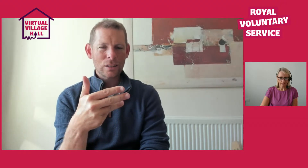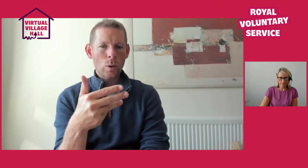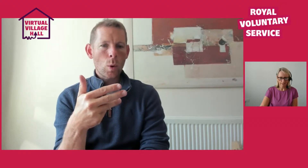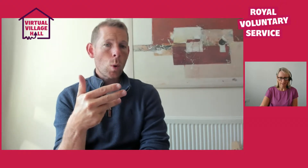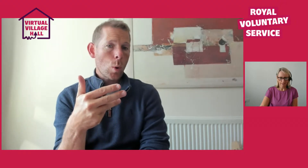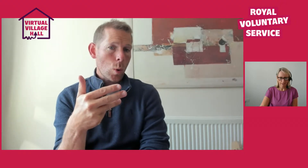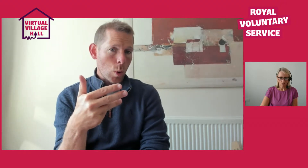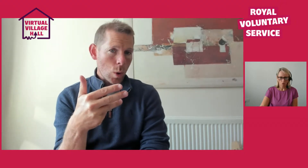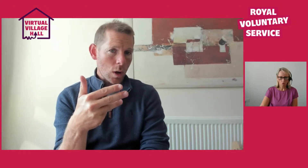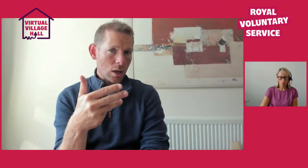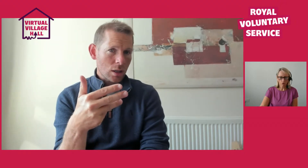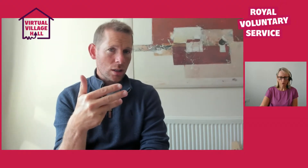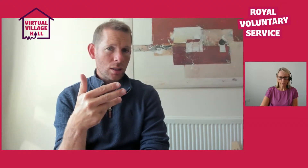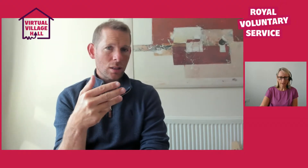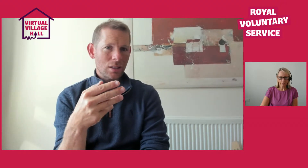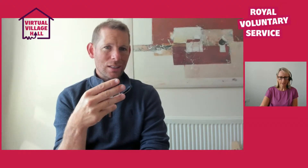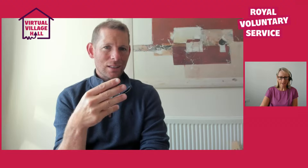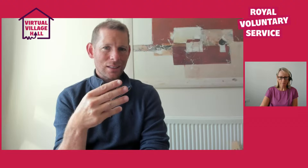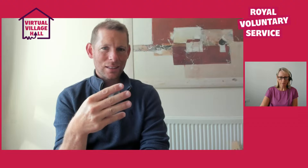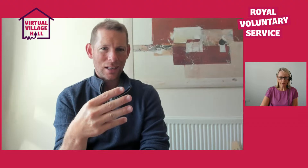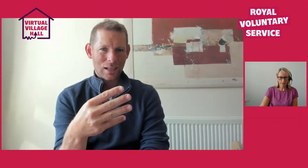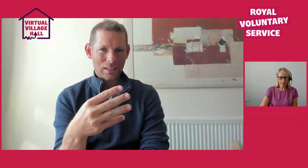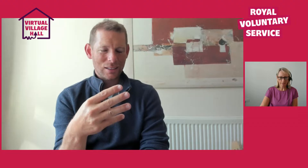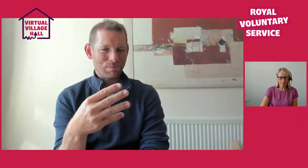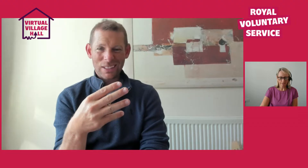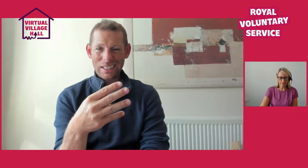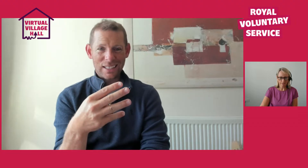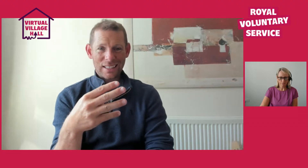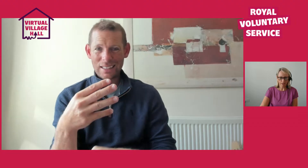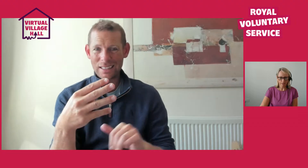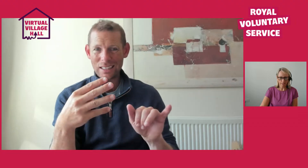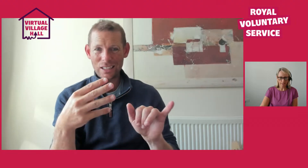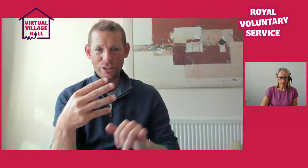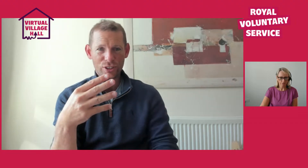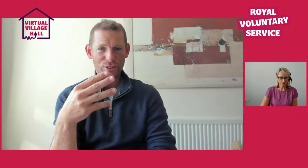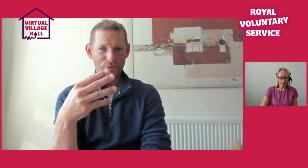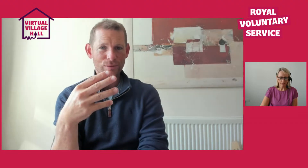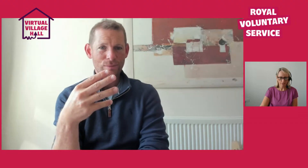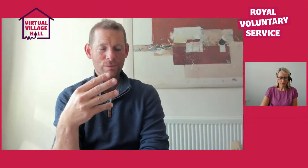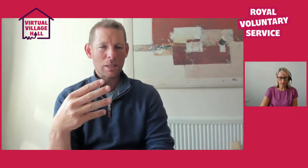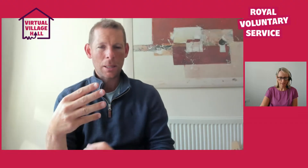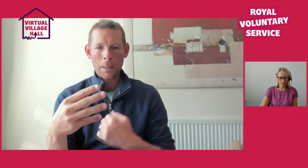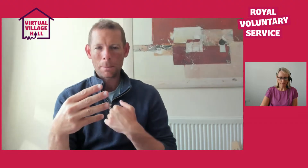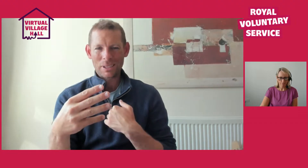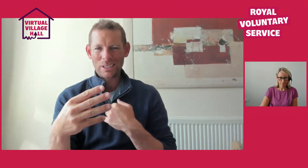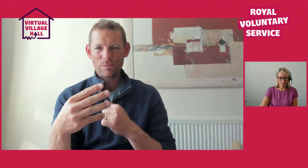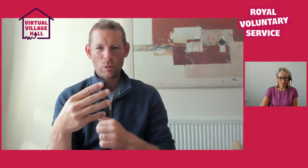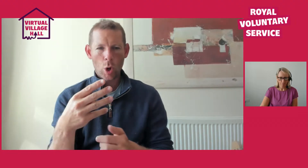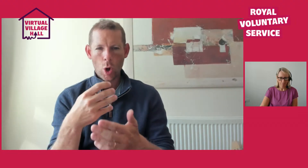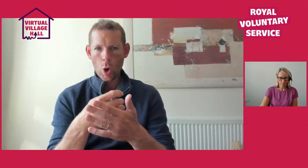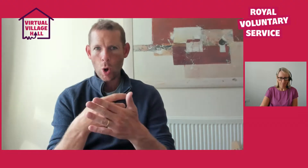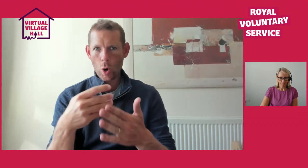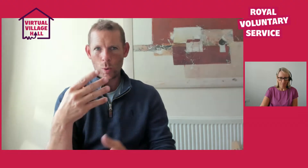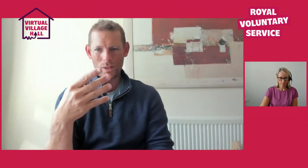9, or 9 can be made like this as well. Either is fine.